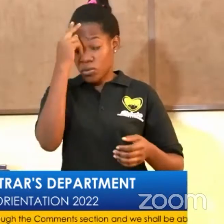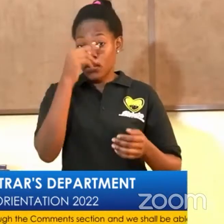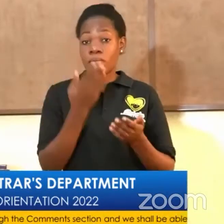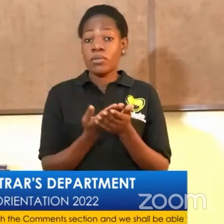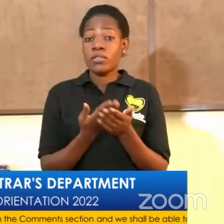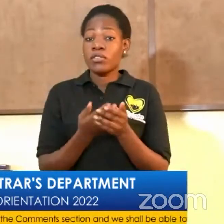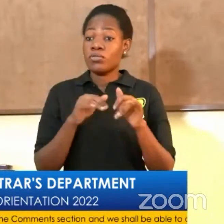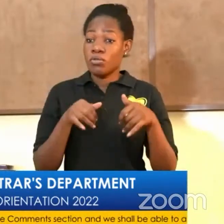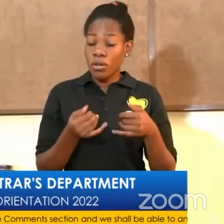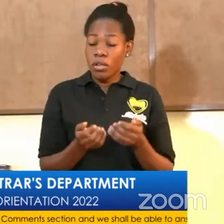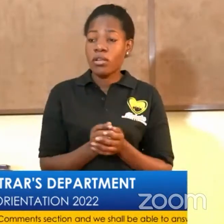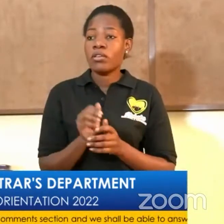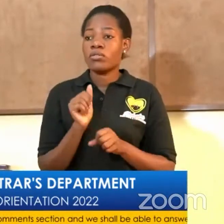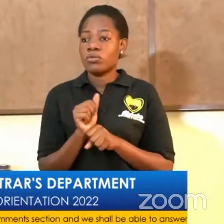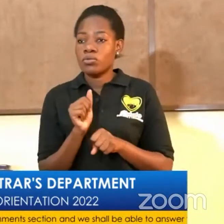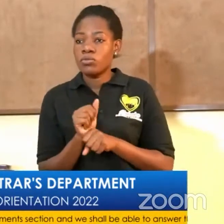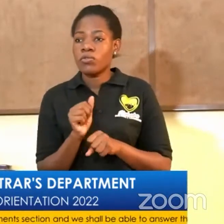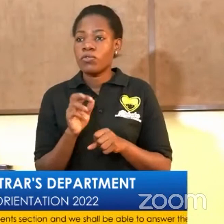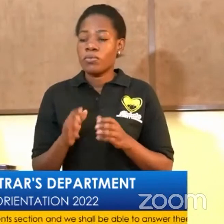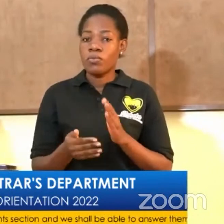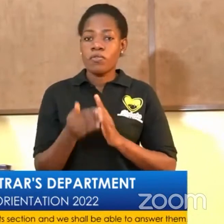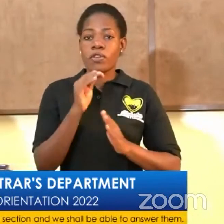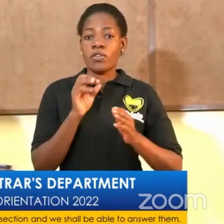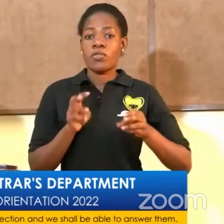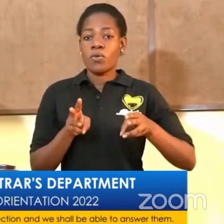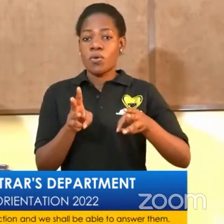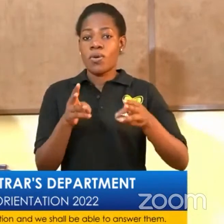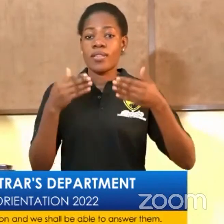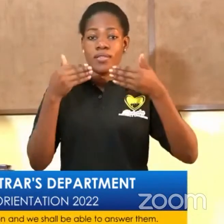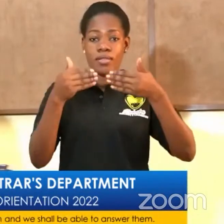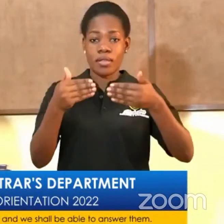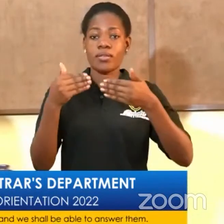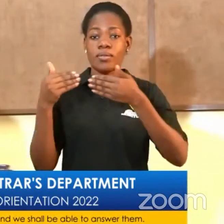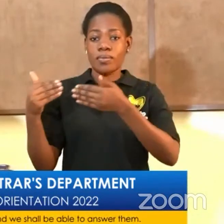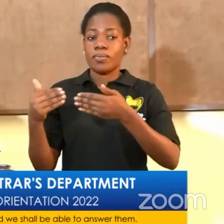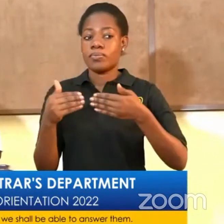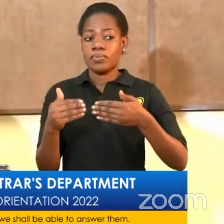in a formal way. Thank you.